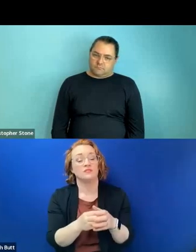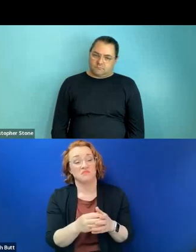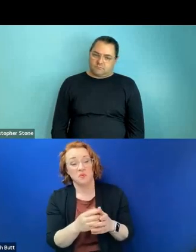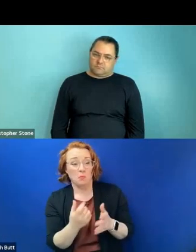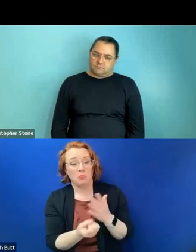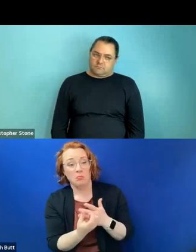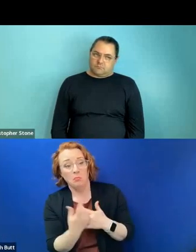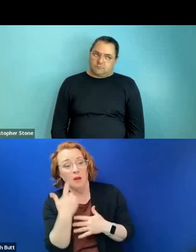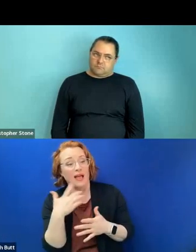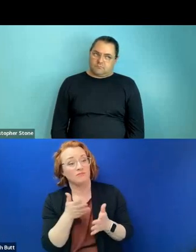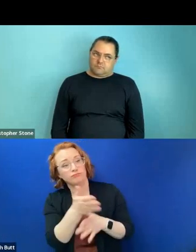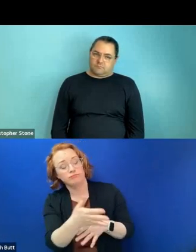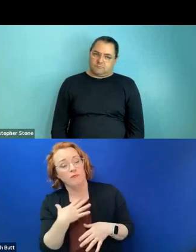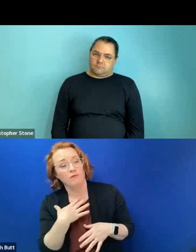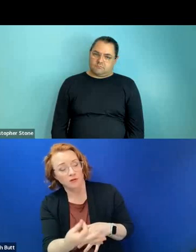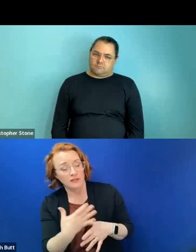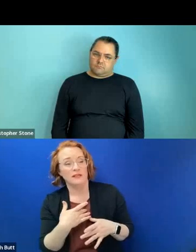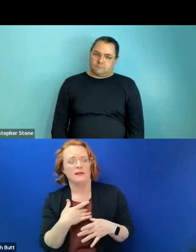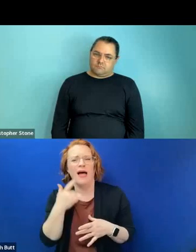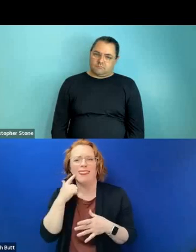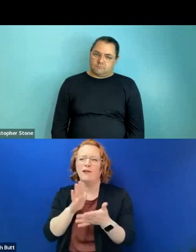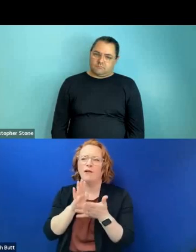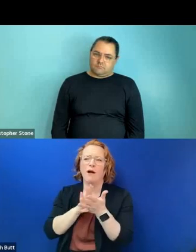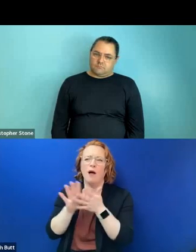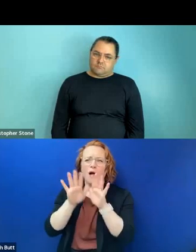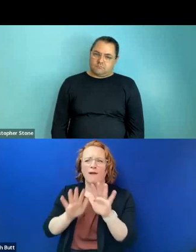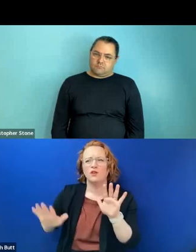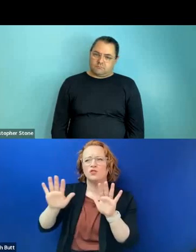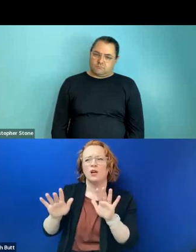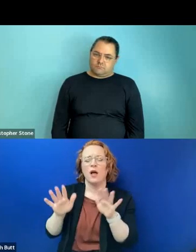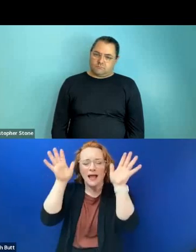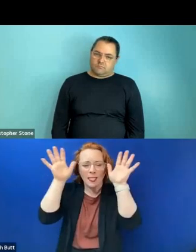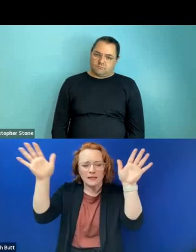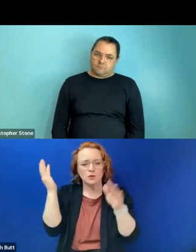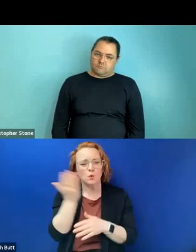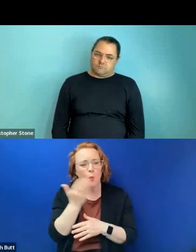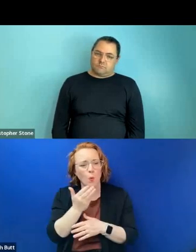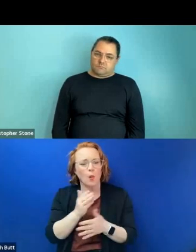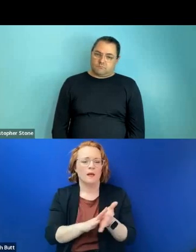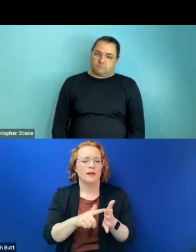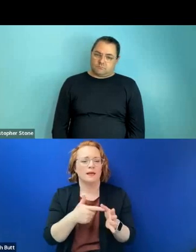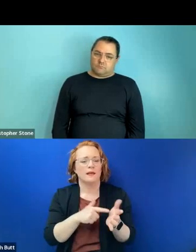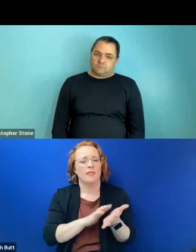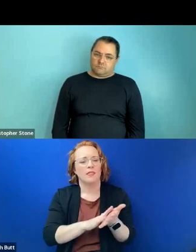volunteer. I think in Hertfordshire, there is Heathland School, which is a deaf school.